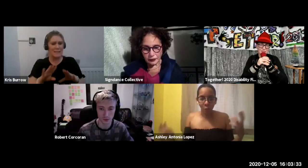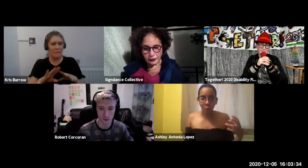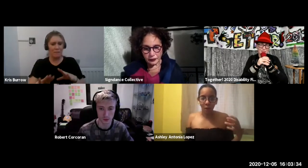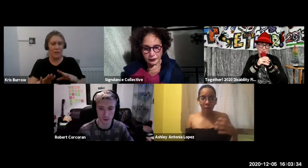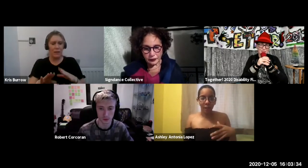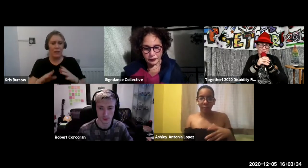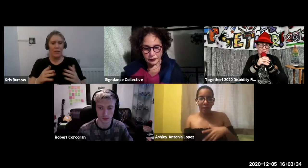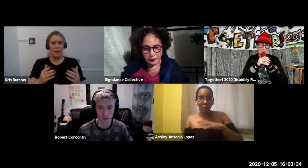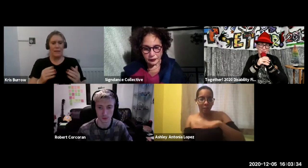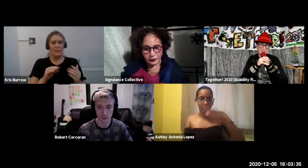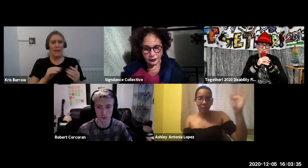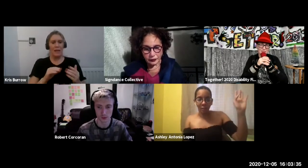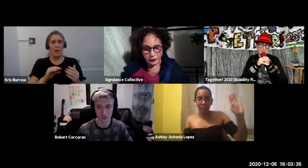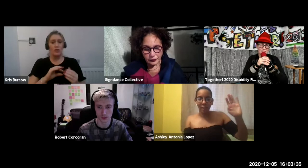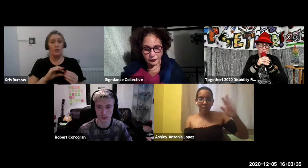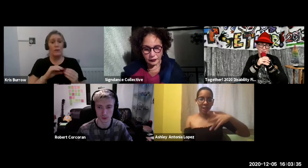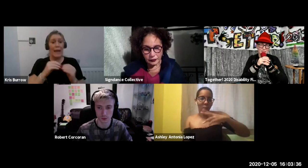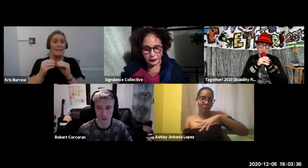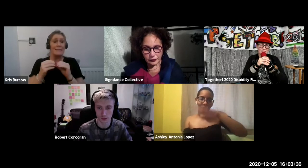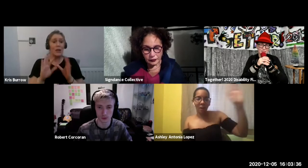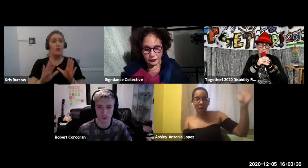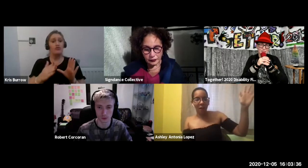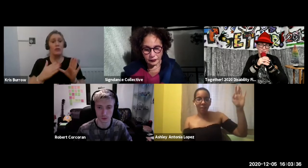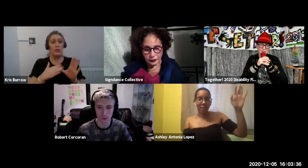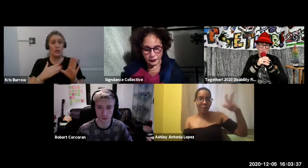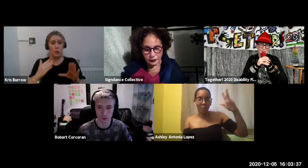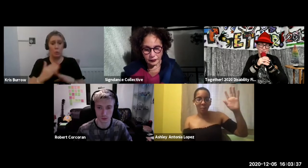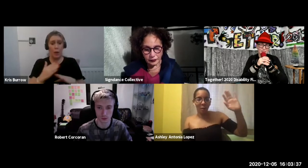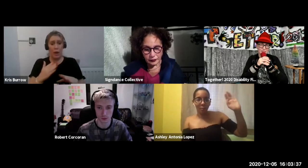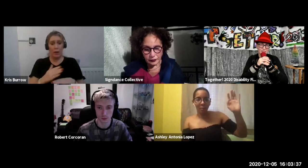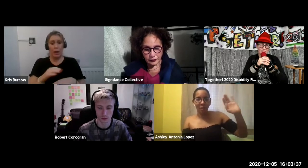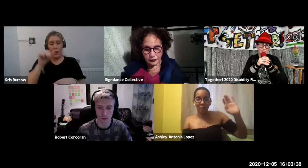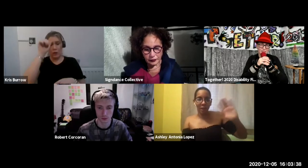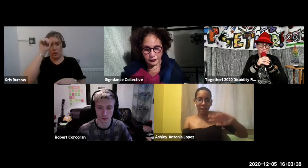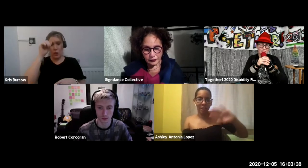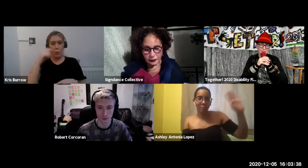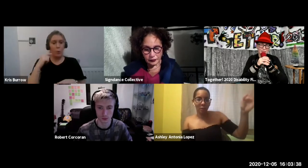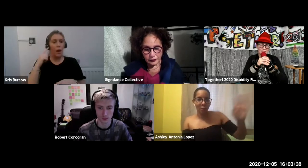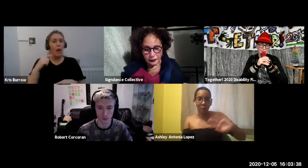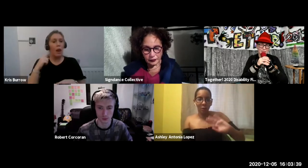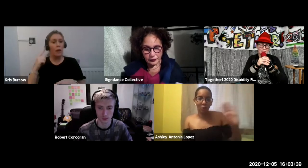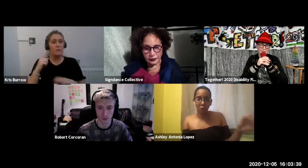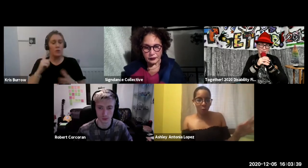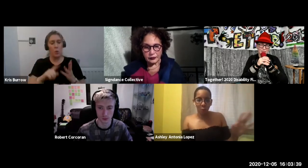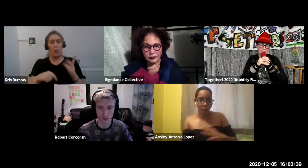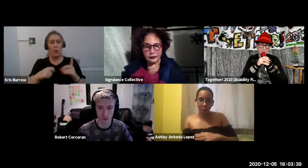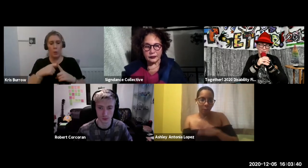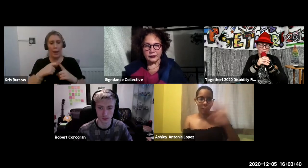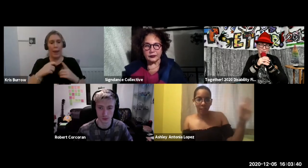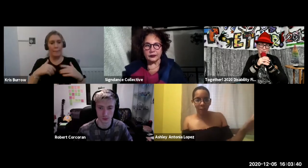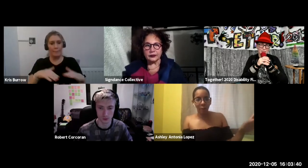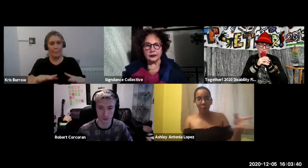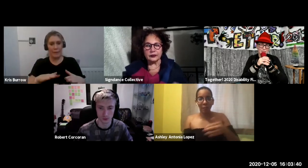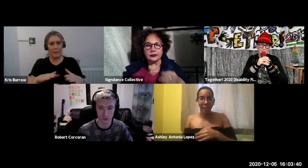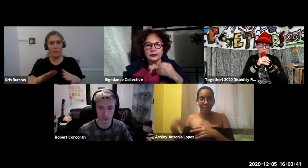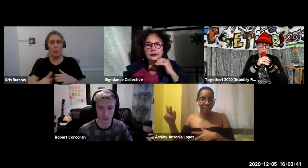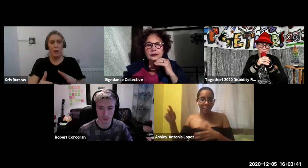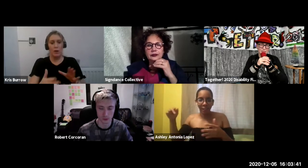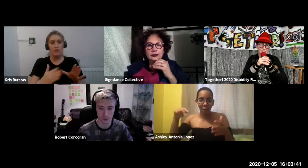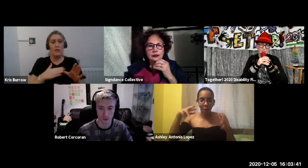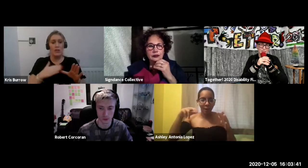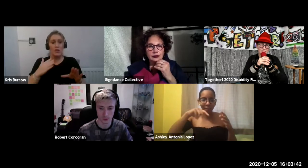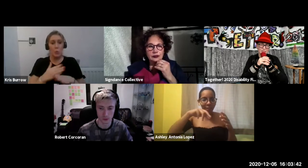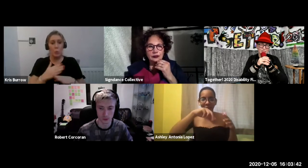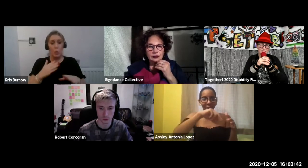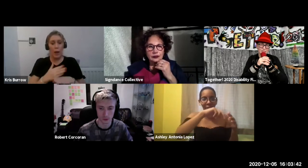creating original work. I know, London has been on, the UK has been doing original work from the get-go. United